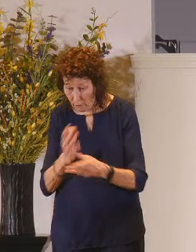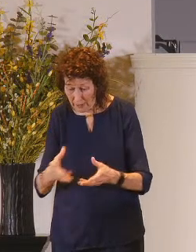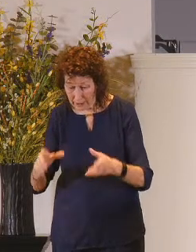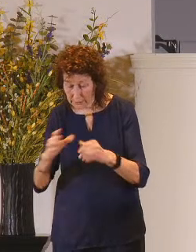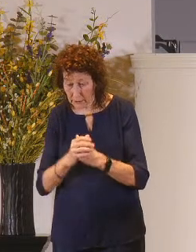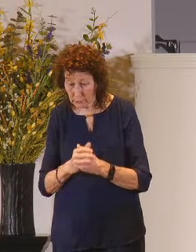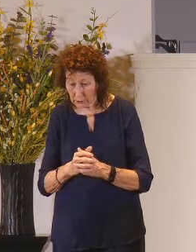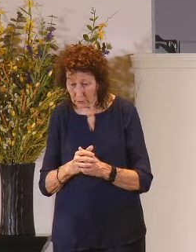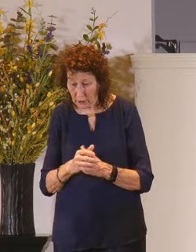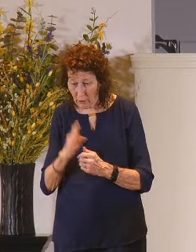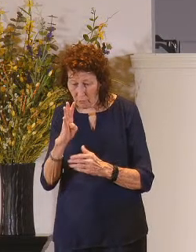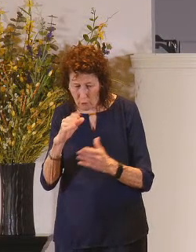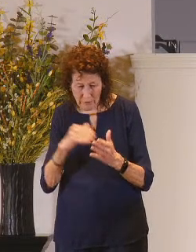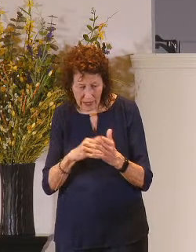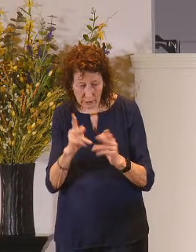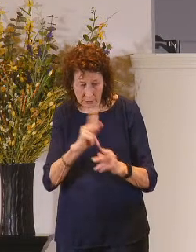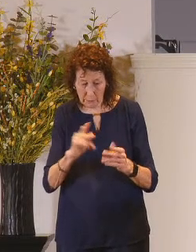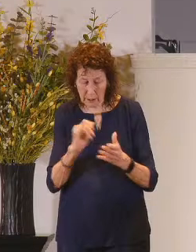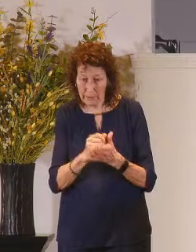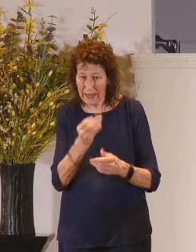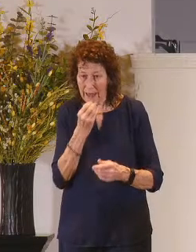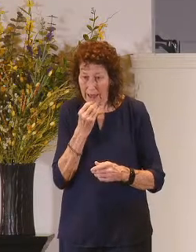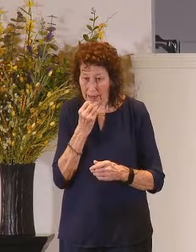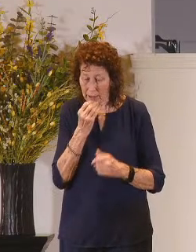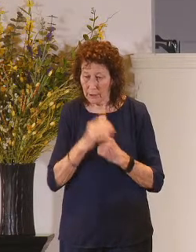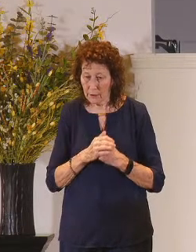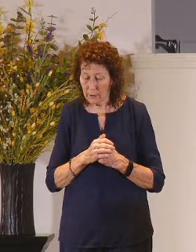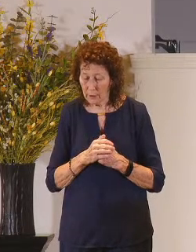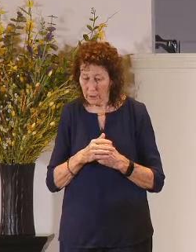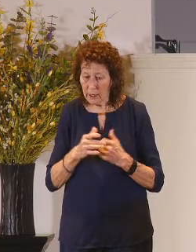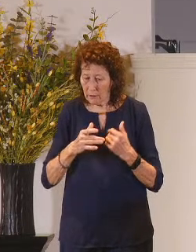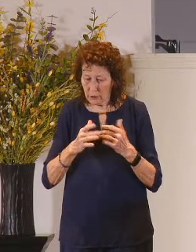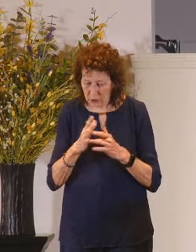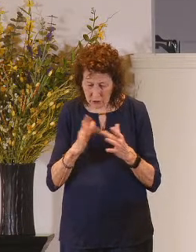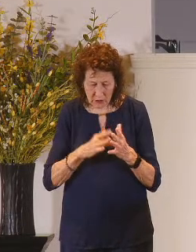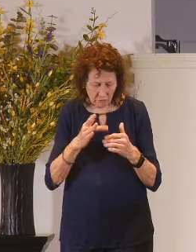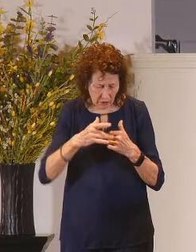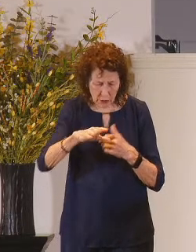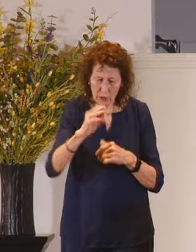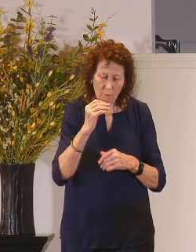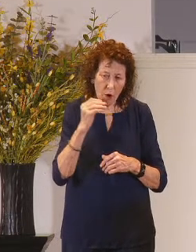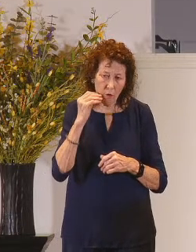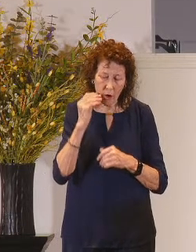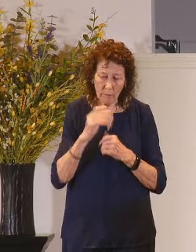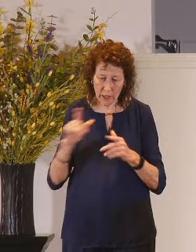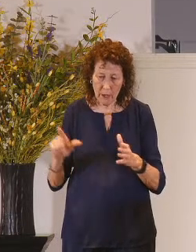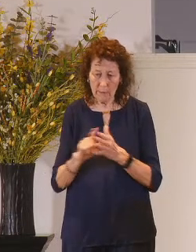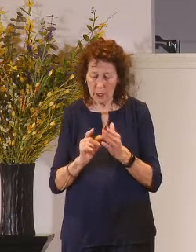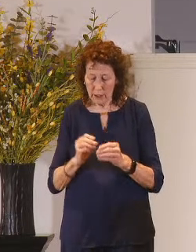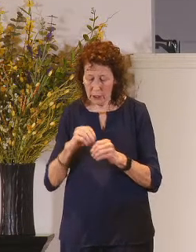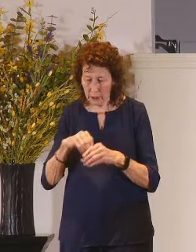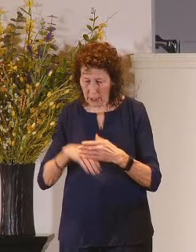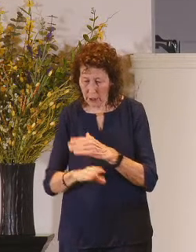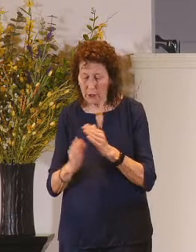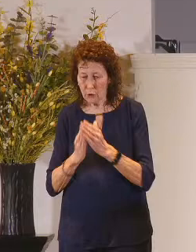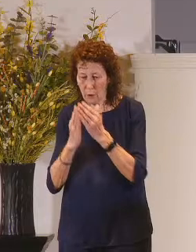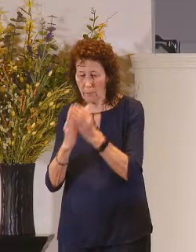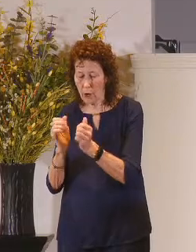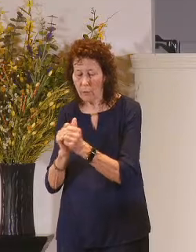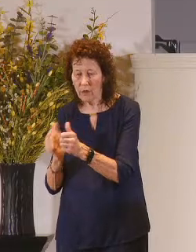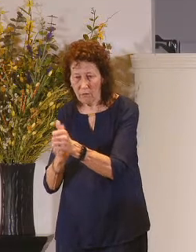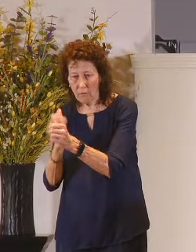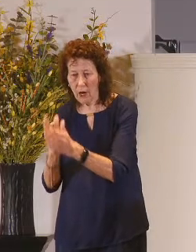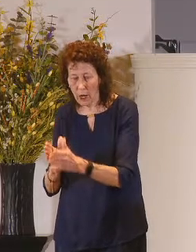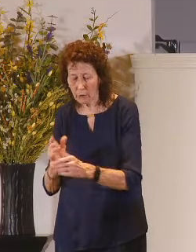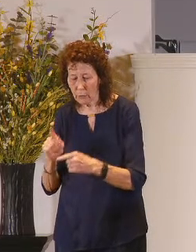And there were about 4,000 people. And he sent them away. And immediately he got into the boat with his